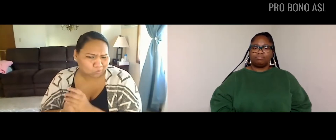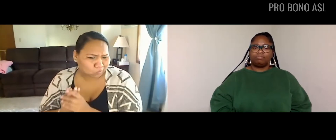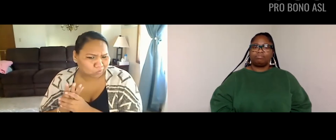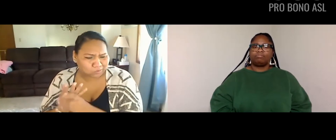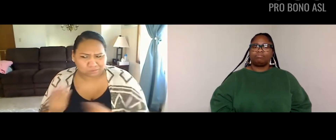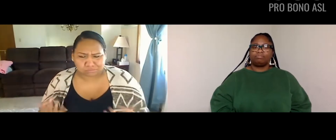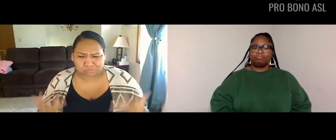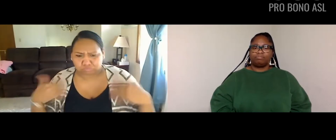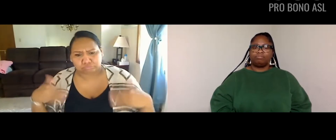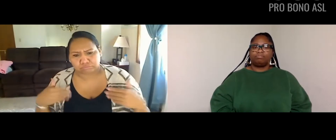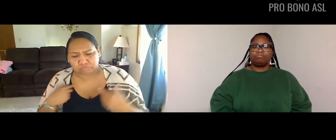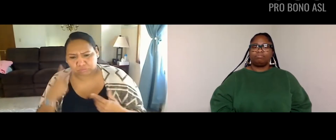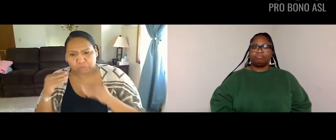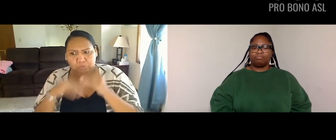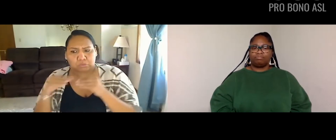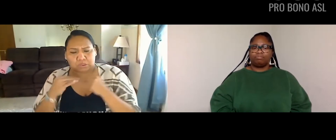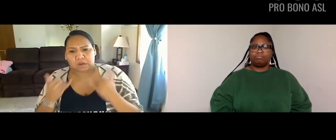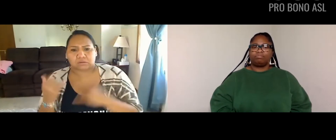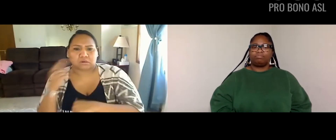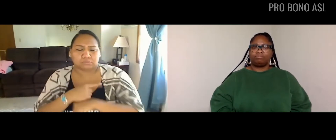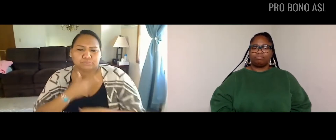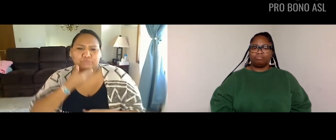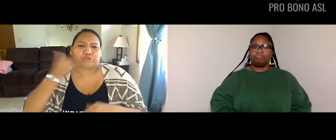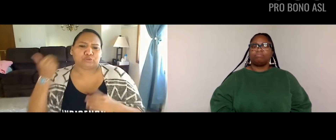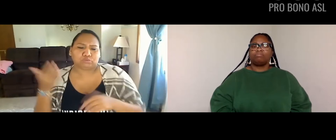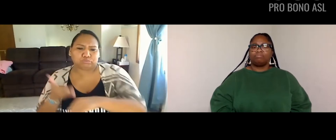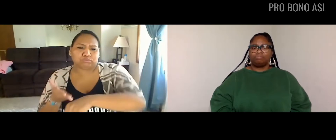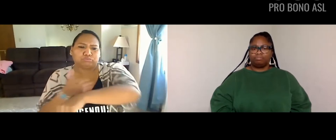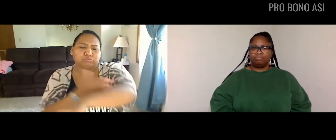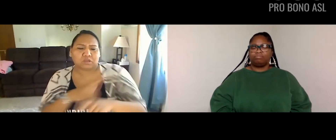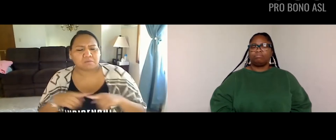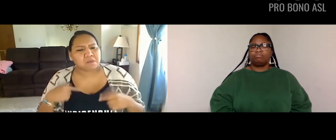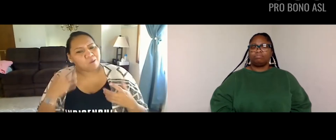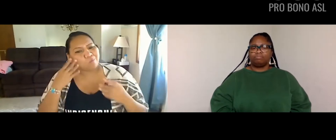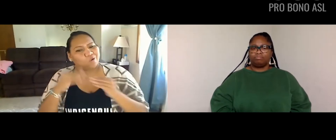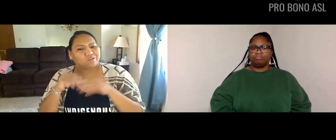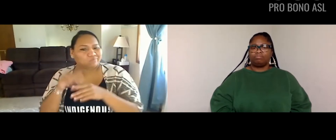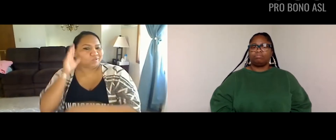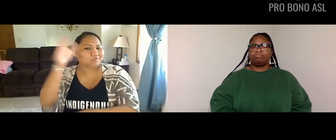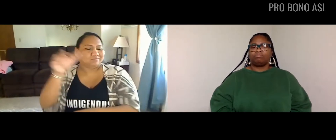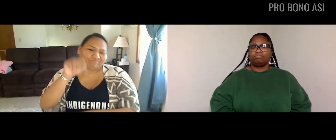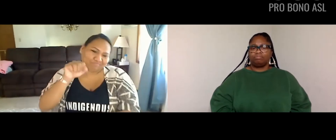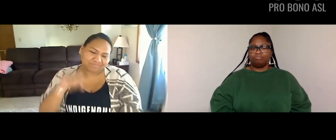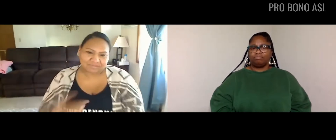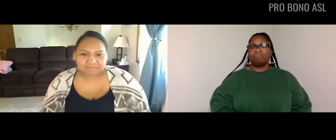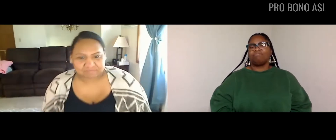will reflect the community a lot more. We need to grow our field of interpreters in that way.